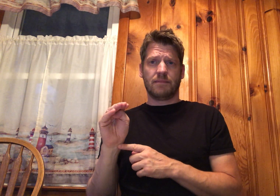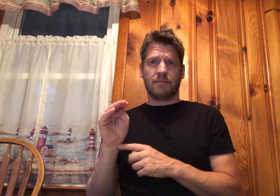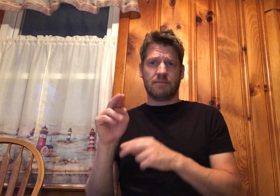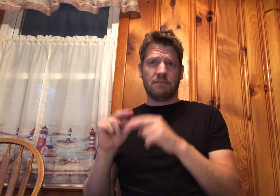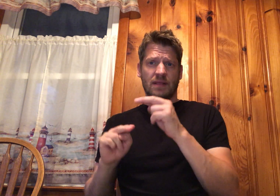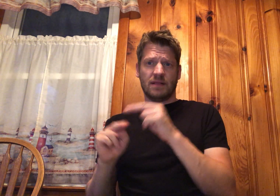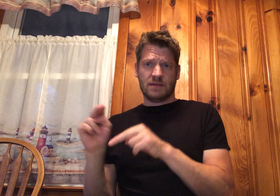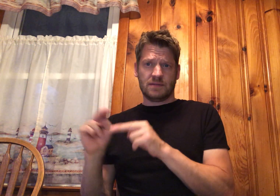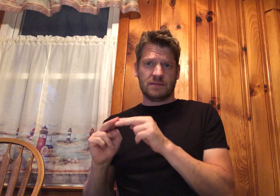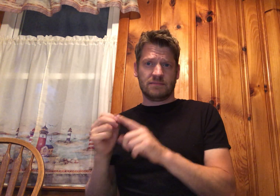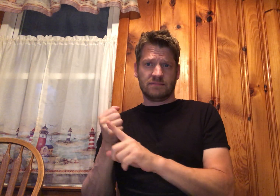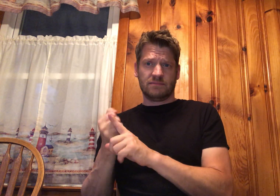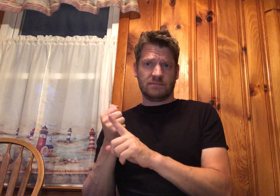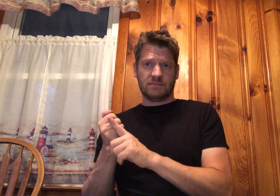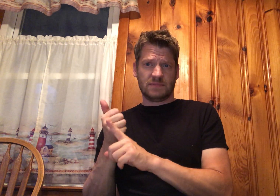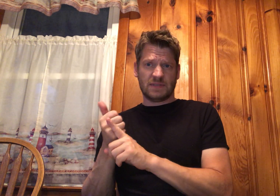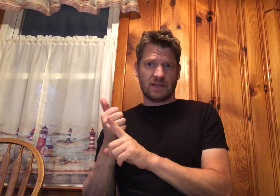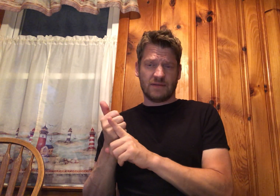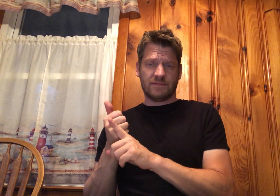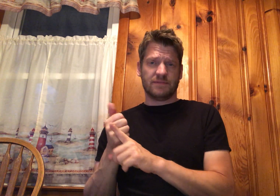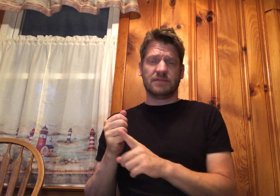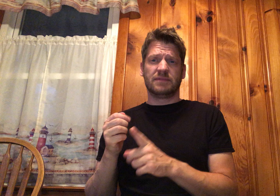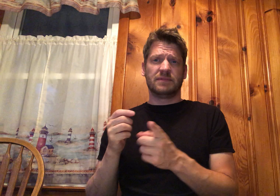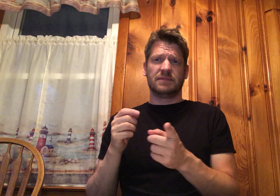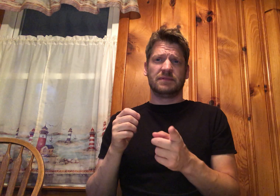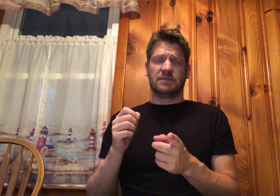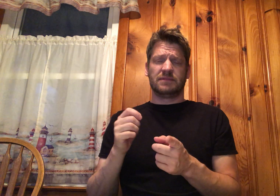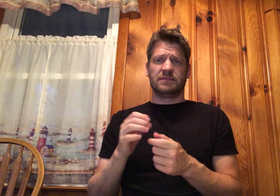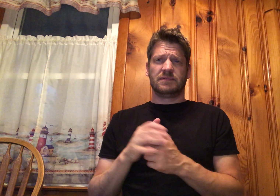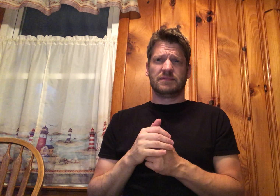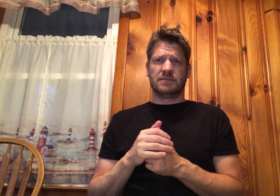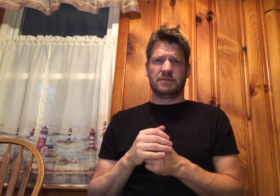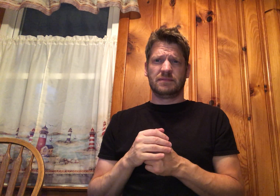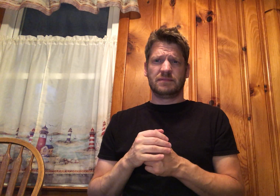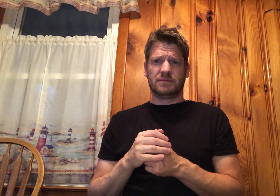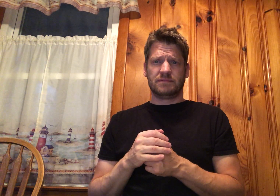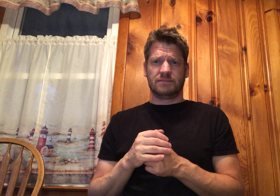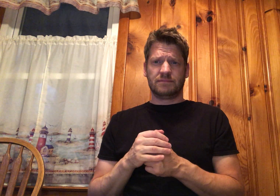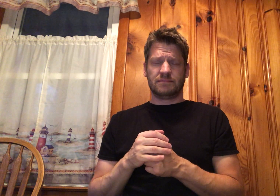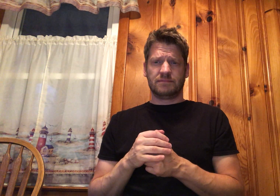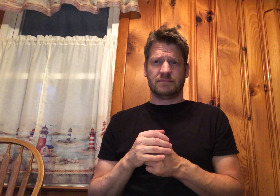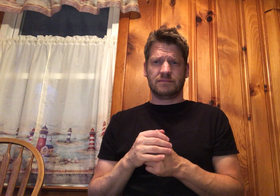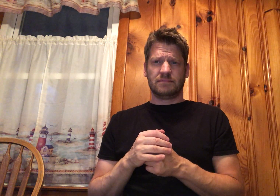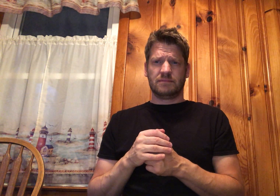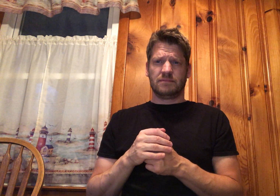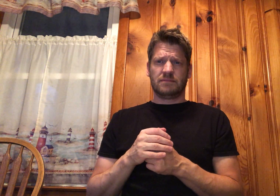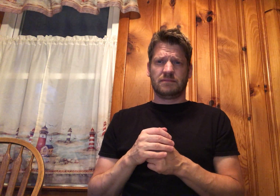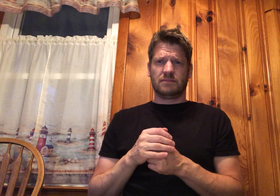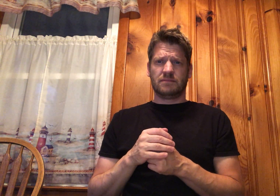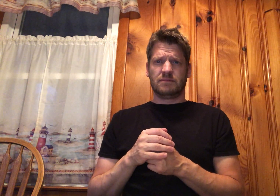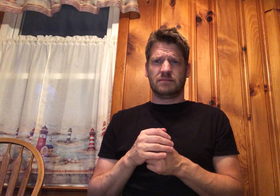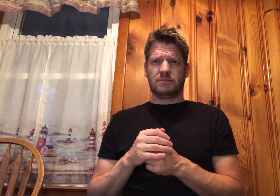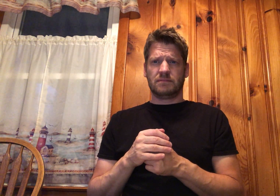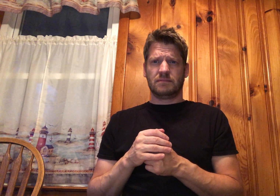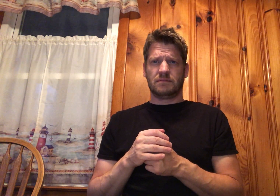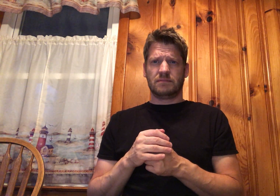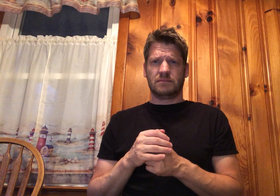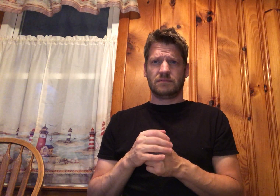built. Rather than assembling the existing components, that software is a custom built. So these are the characteristics of software.